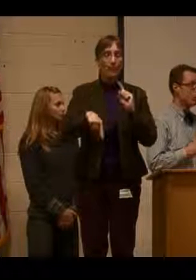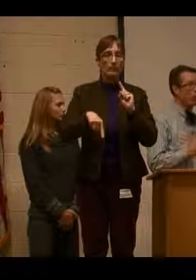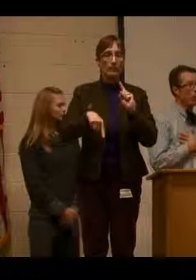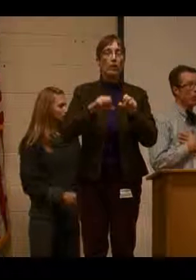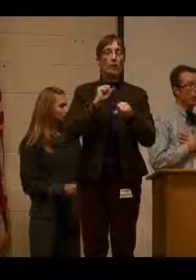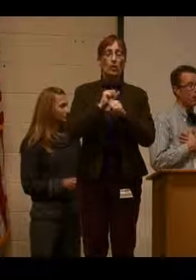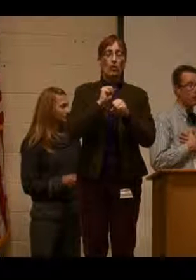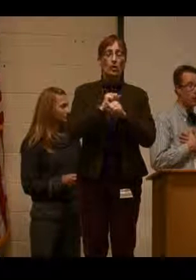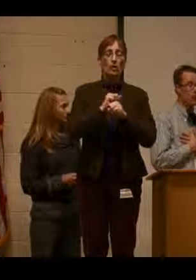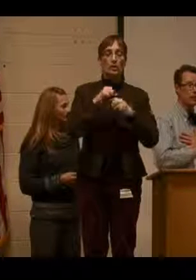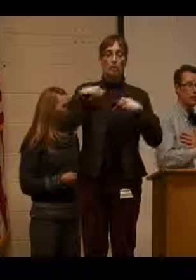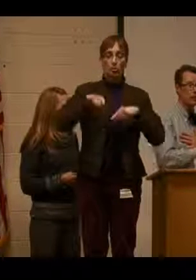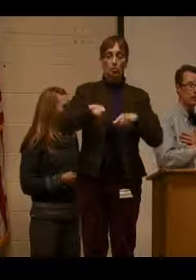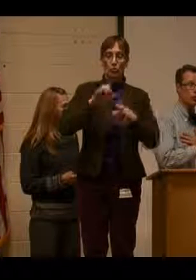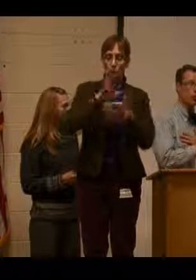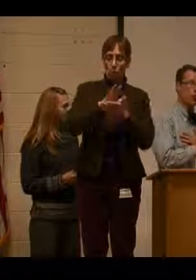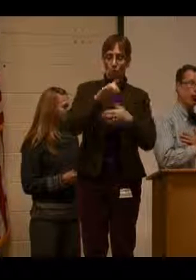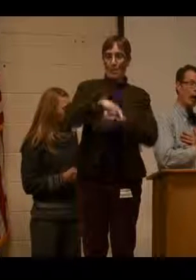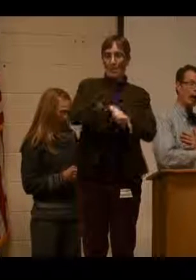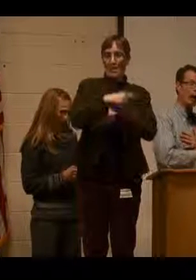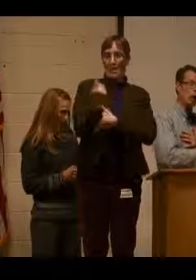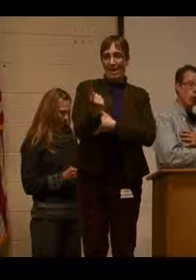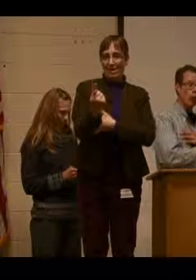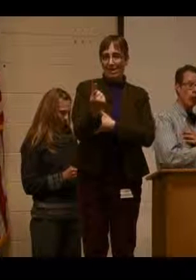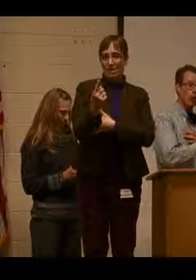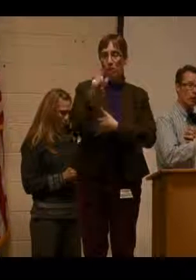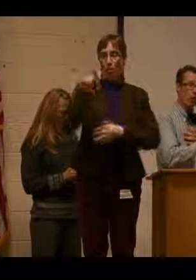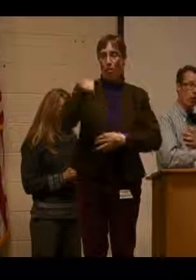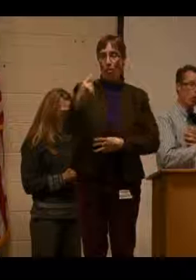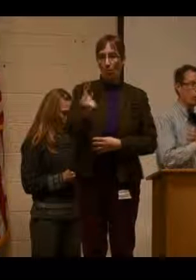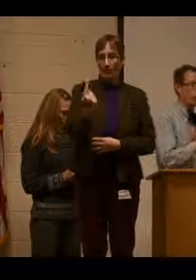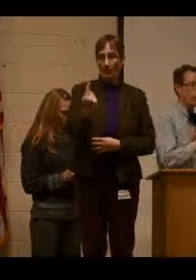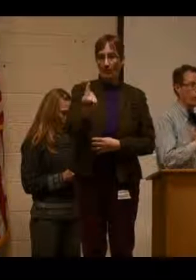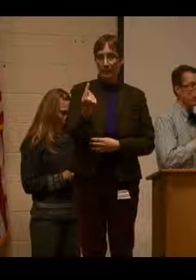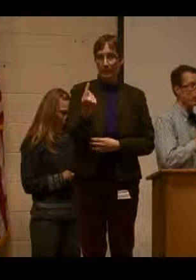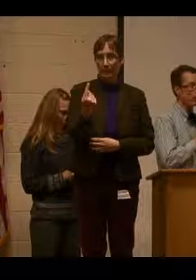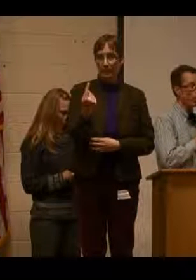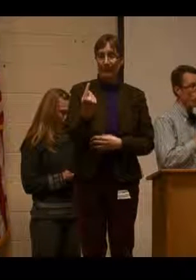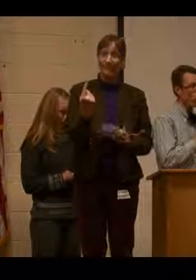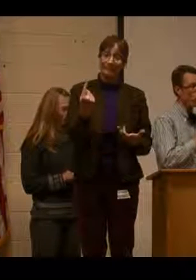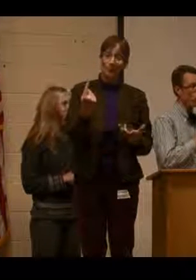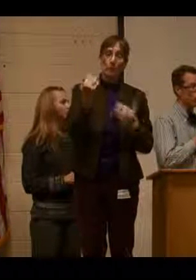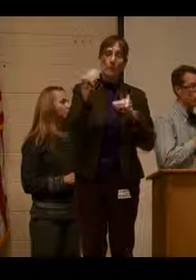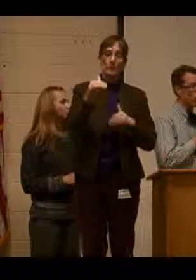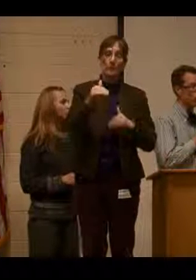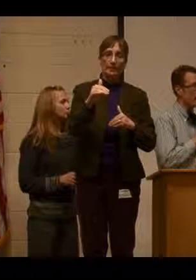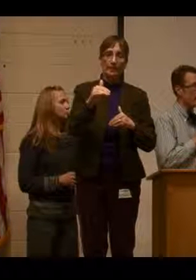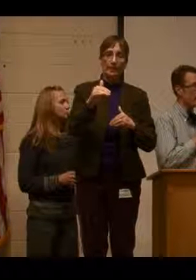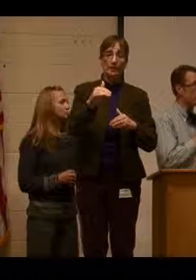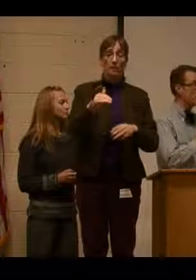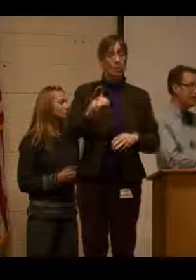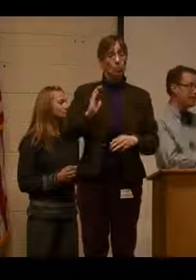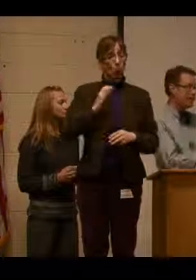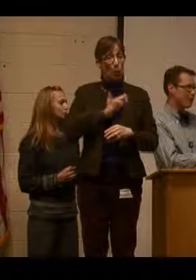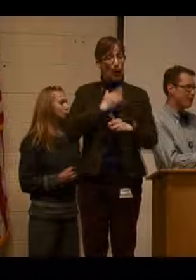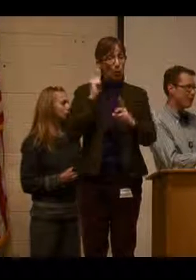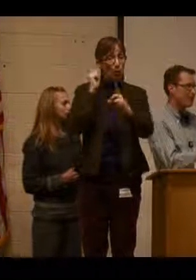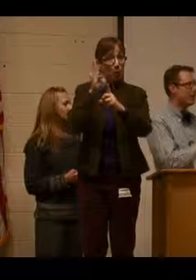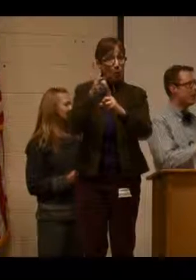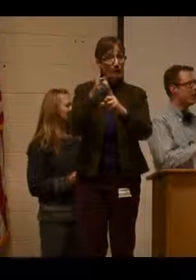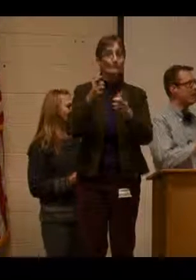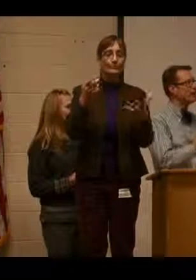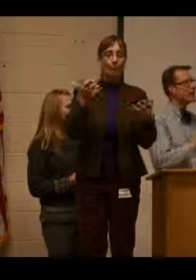limitations. That's why our goal is actually for our students to get competitive work. Then it's not limited